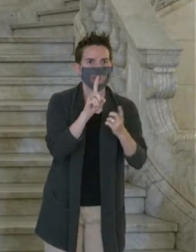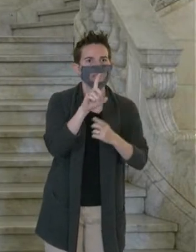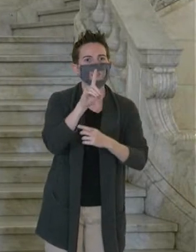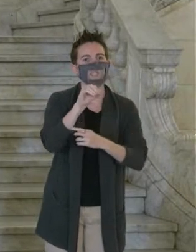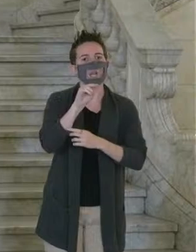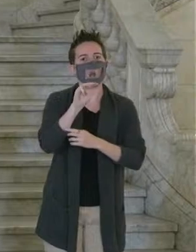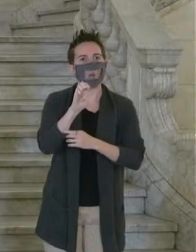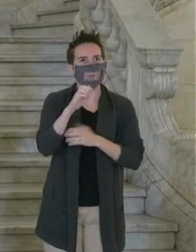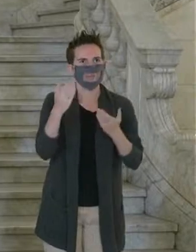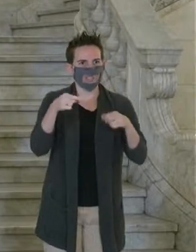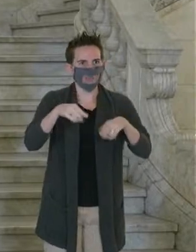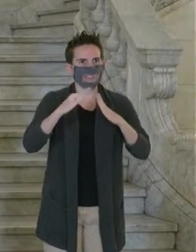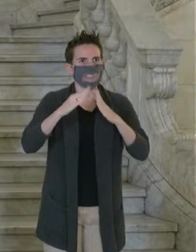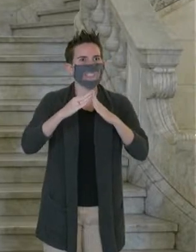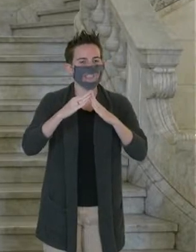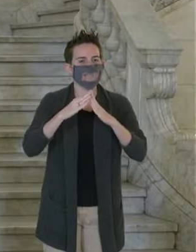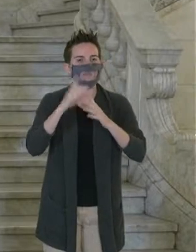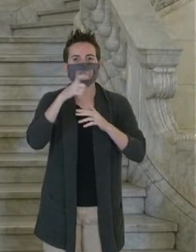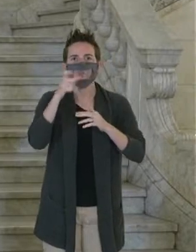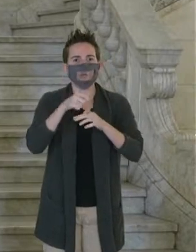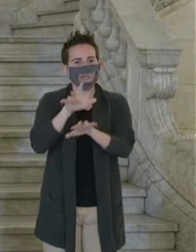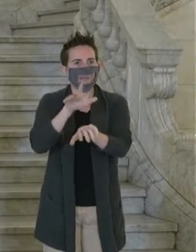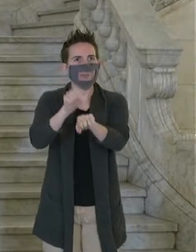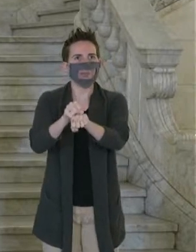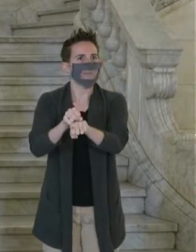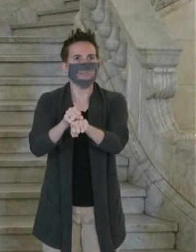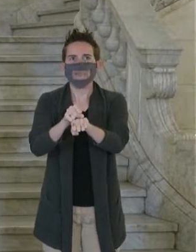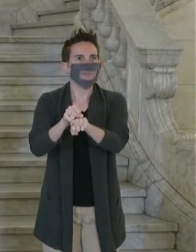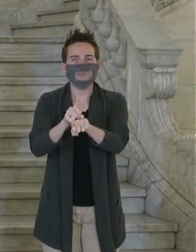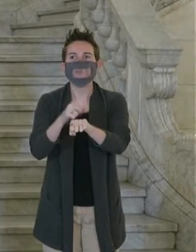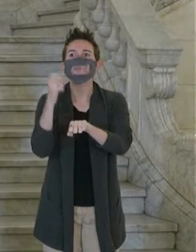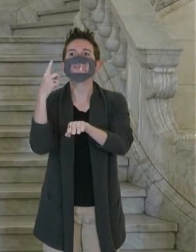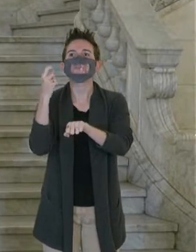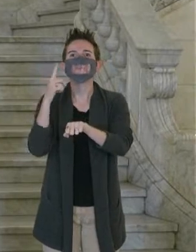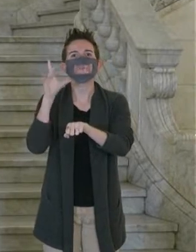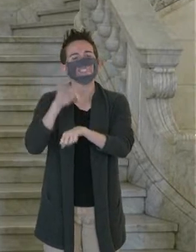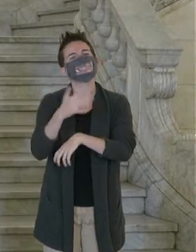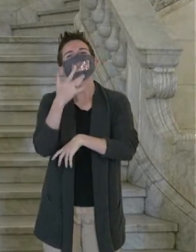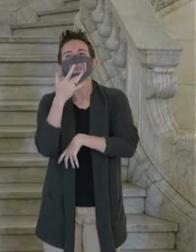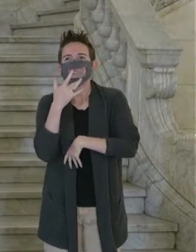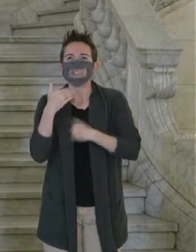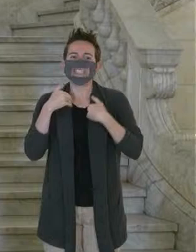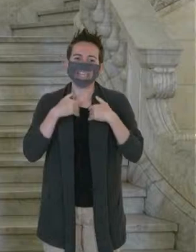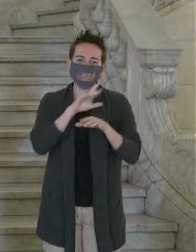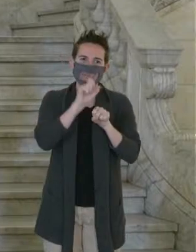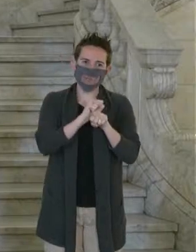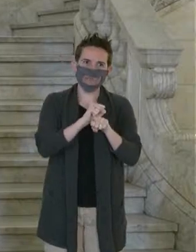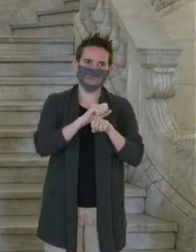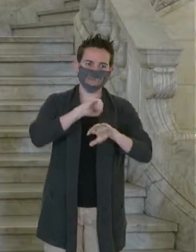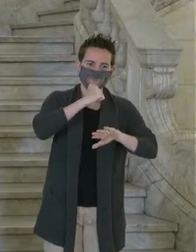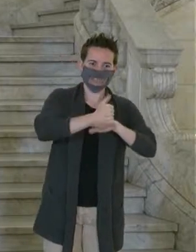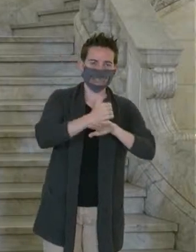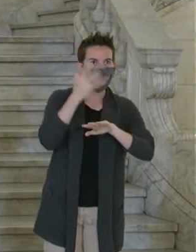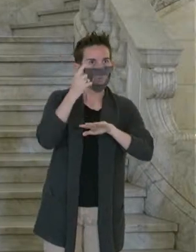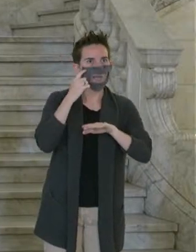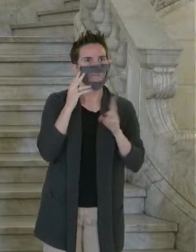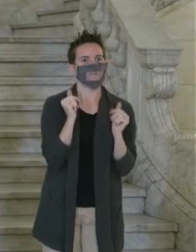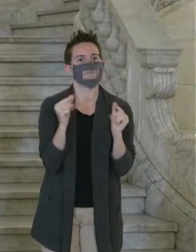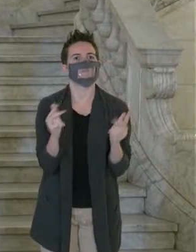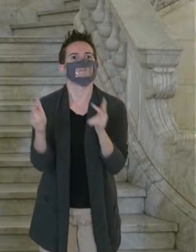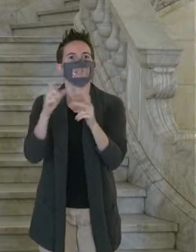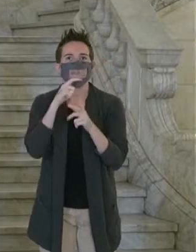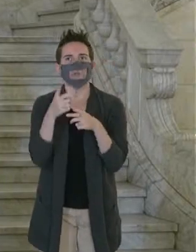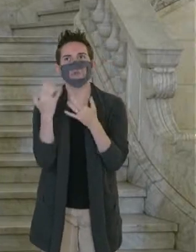downtown. You do not need a reservation, but it is preferred to have a reservation because it speeds up the